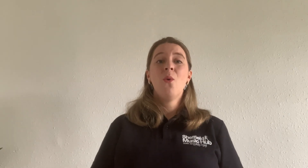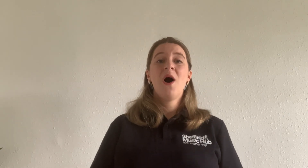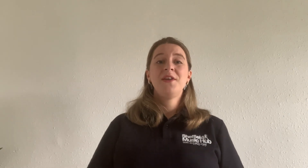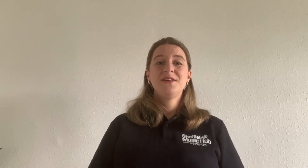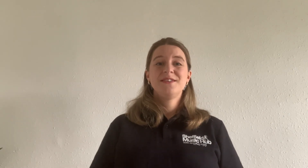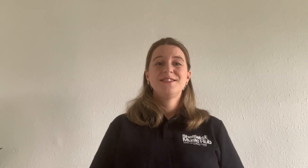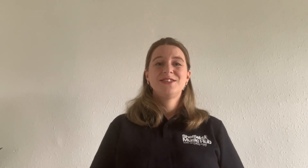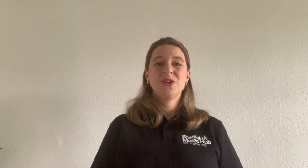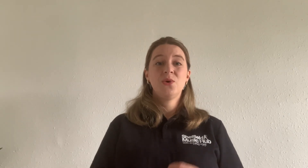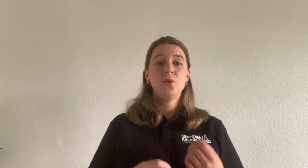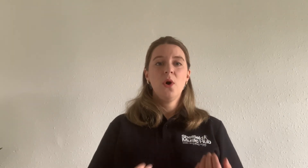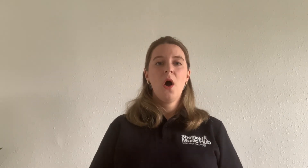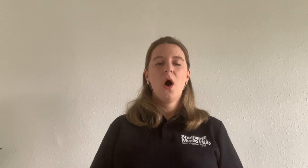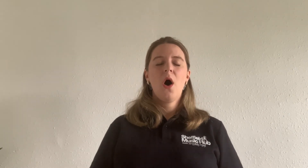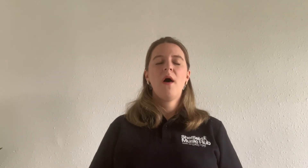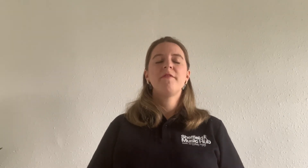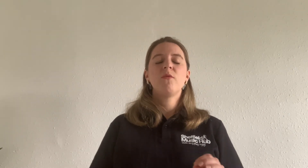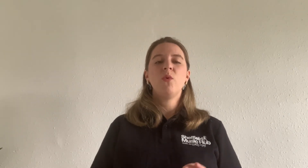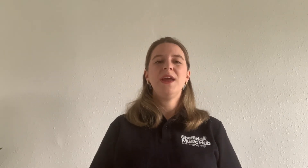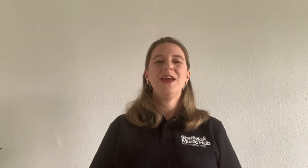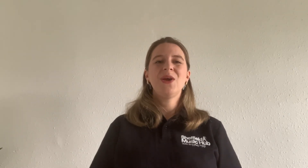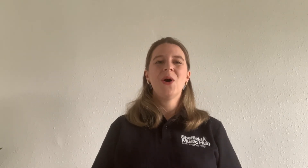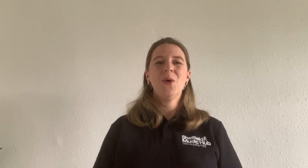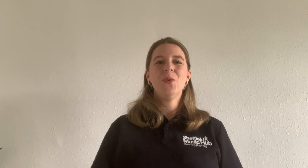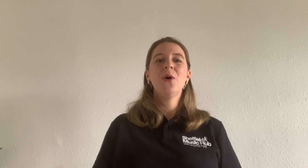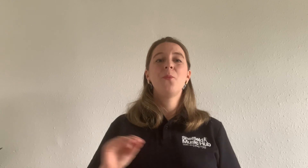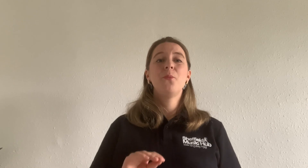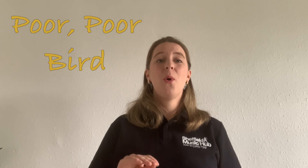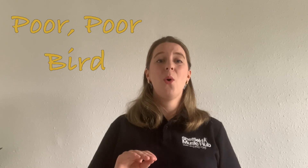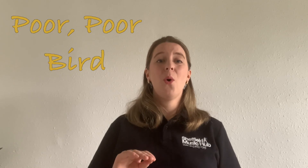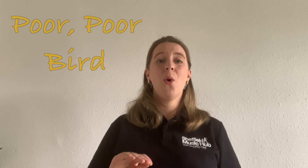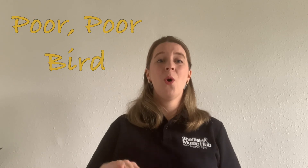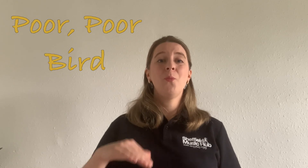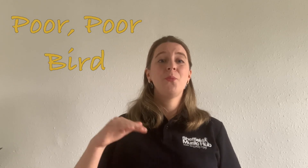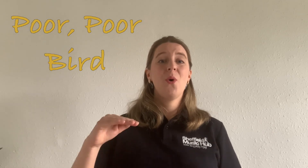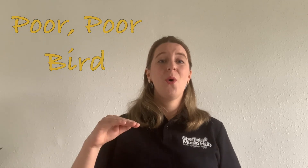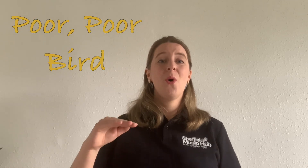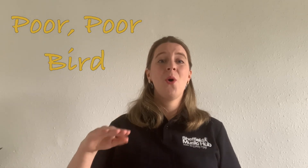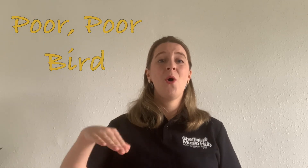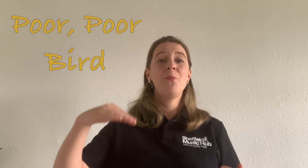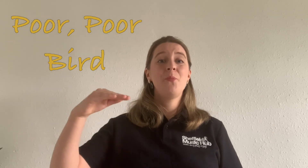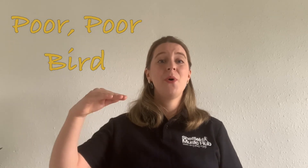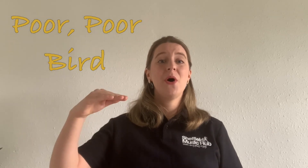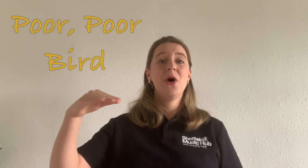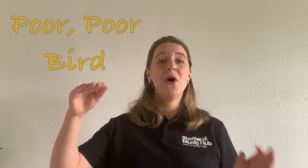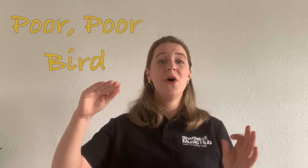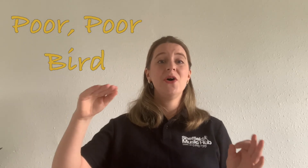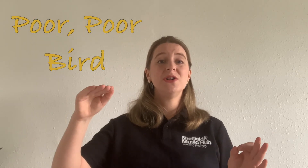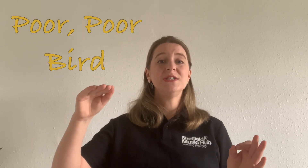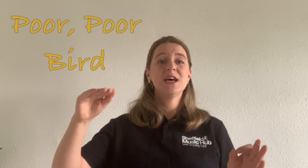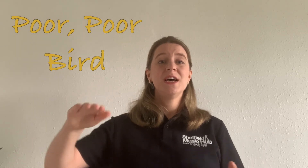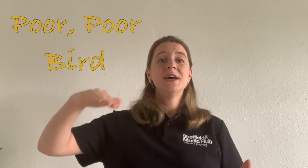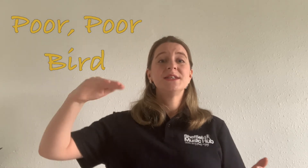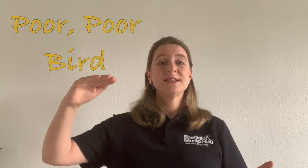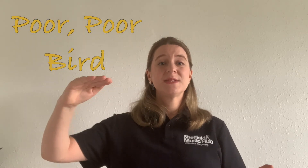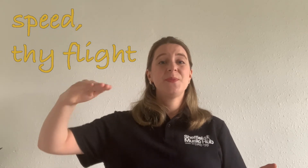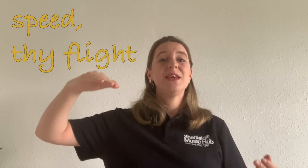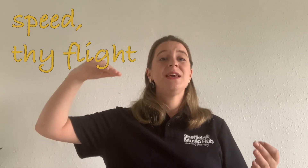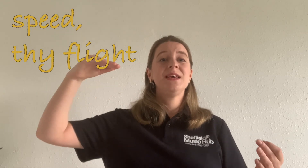1, 2, off we go. Poor, poor bird,